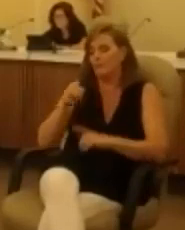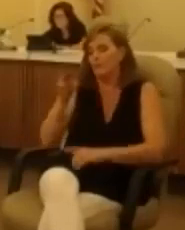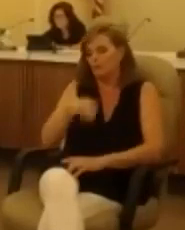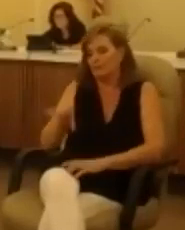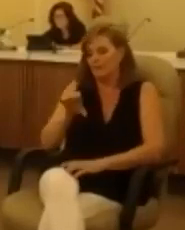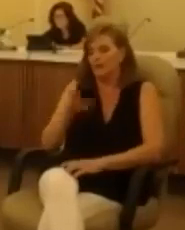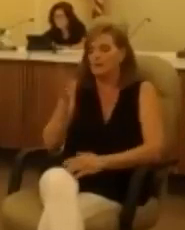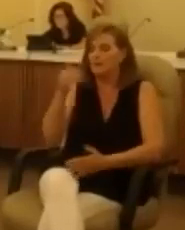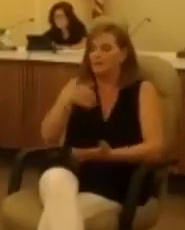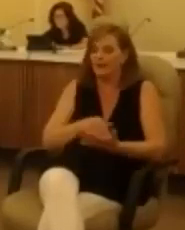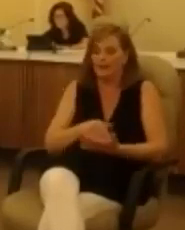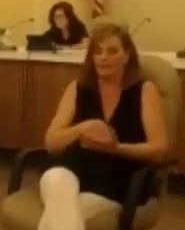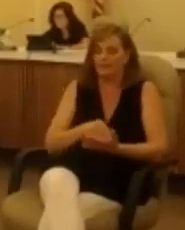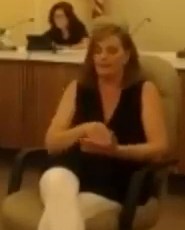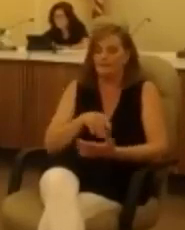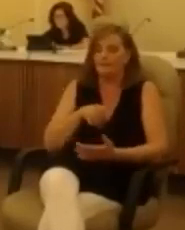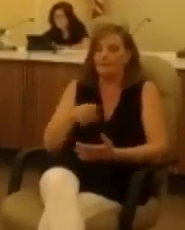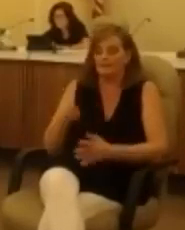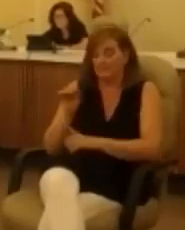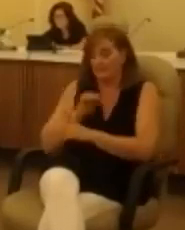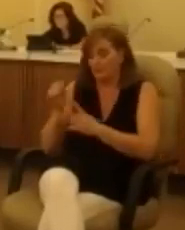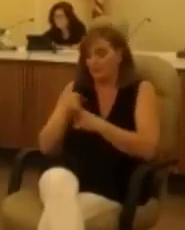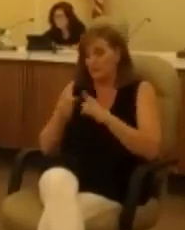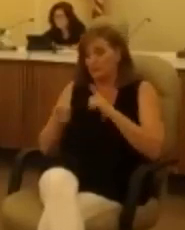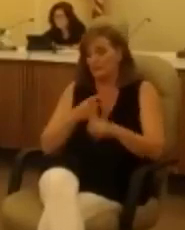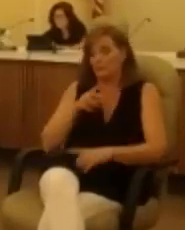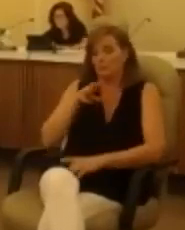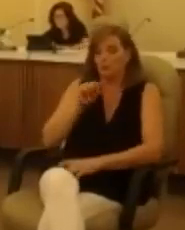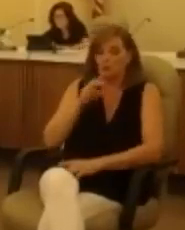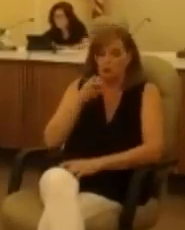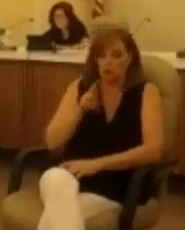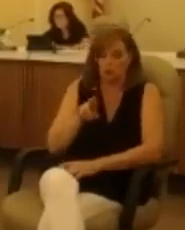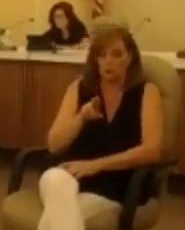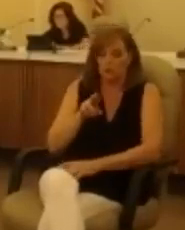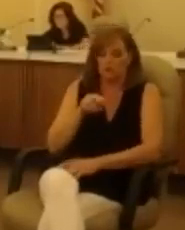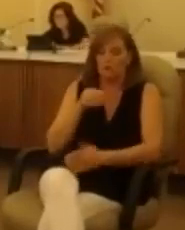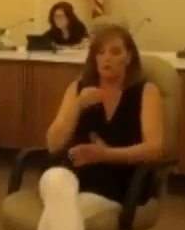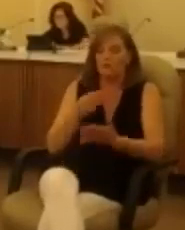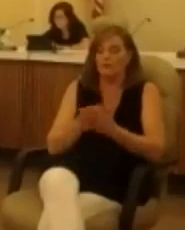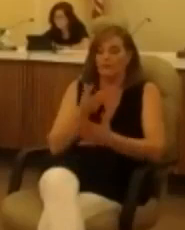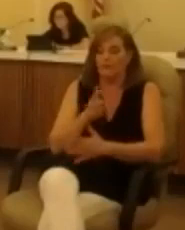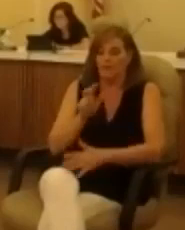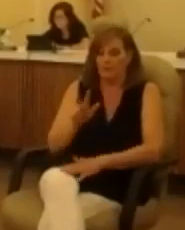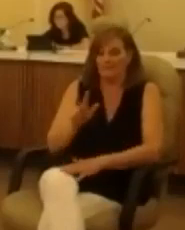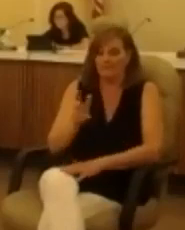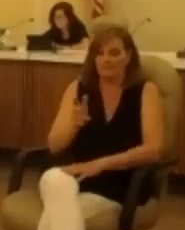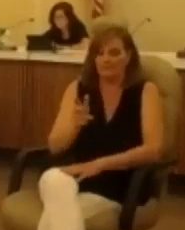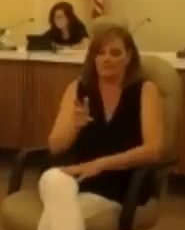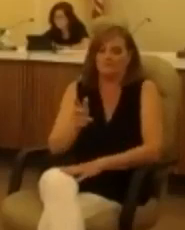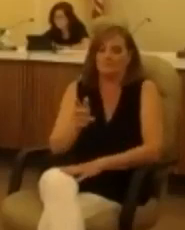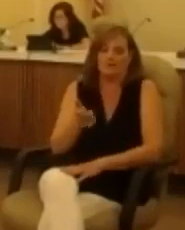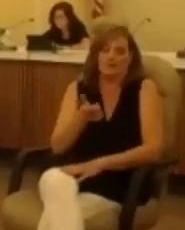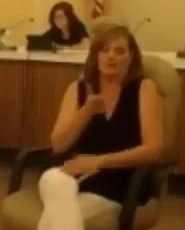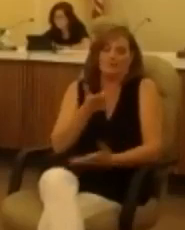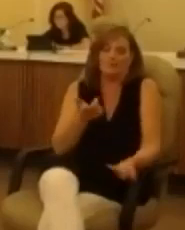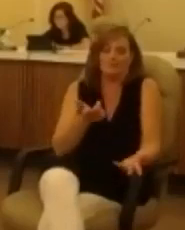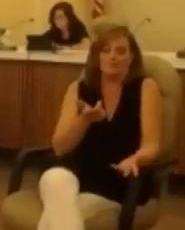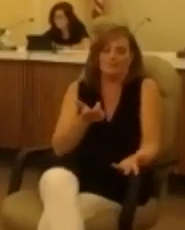Again, this is in this case, it's from sewer funds, which also are not subject or not prone